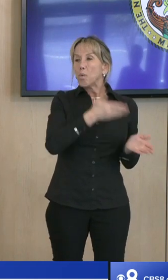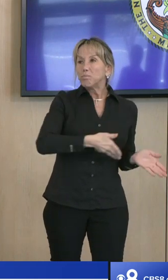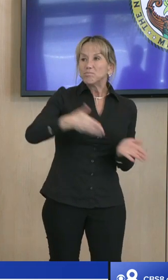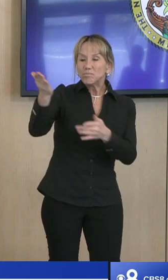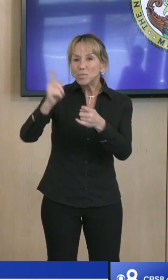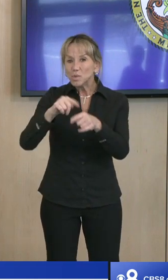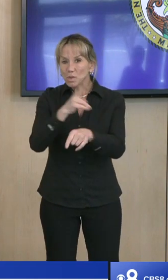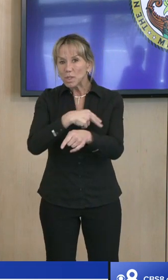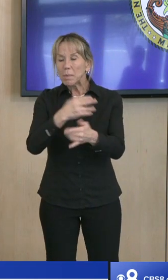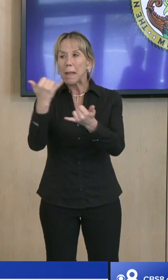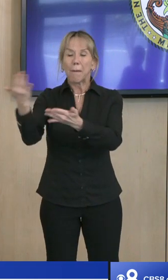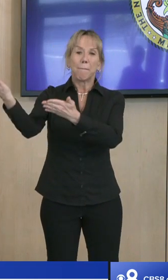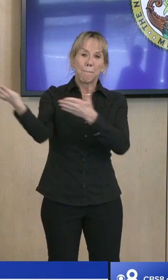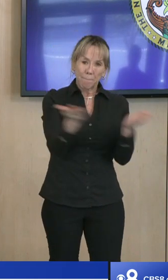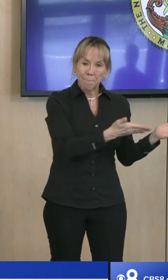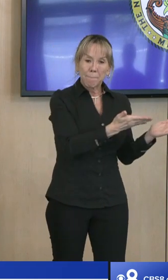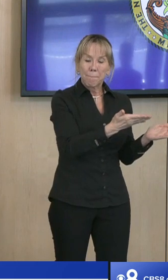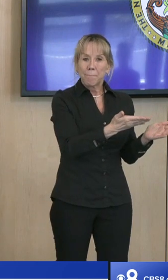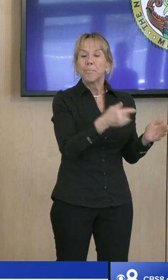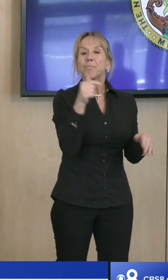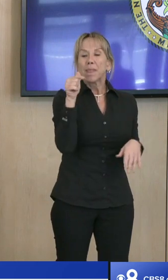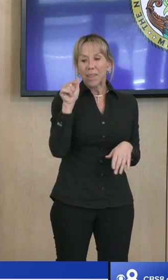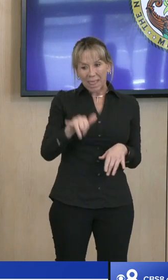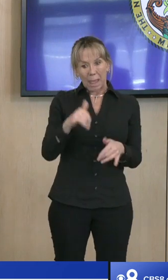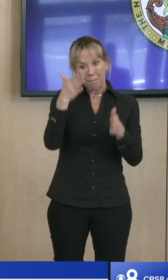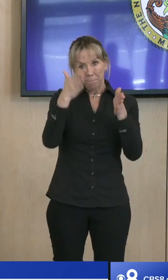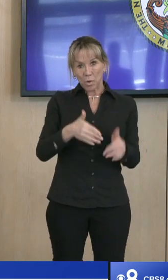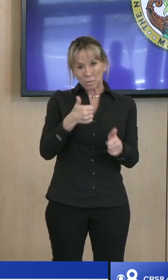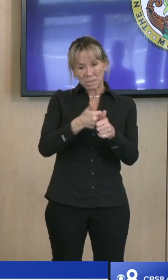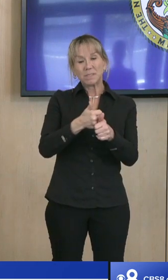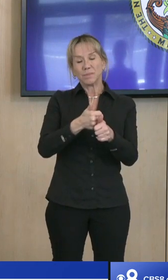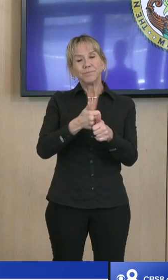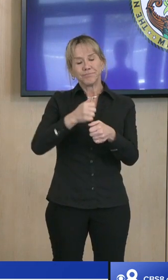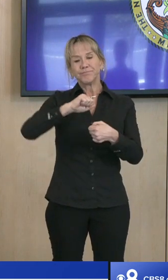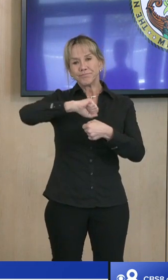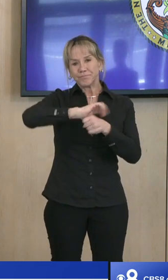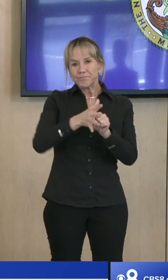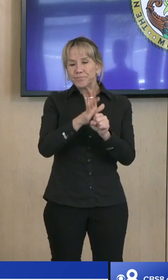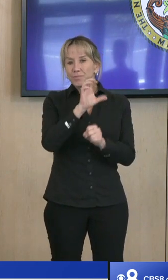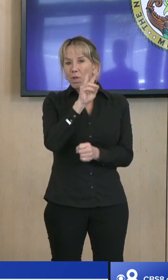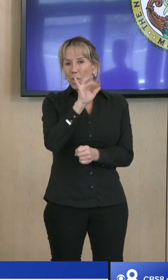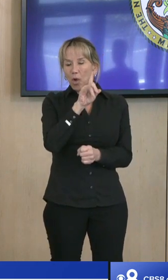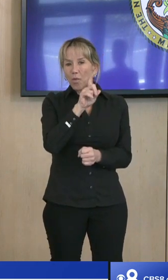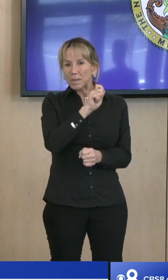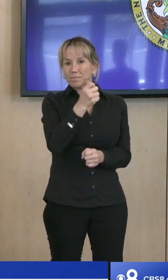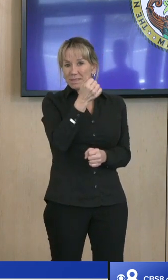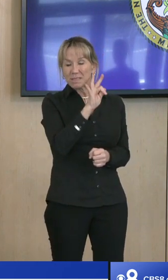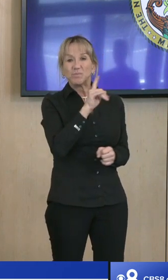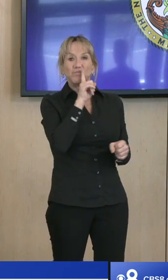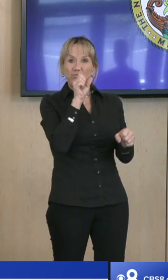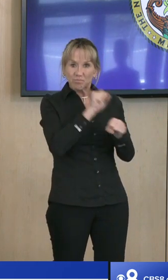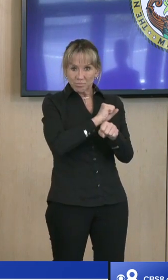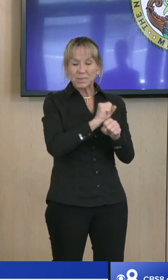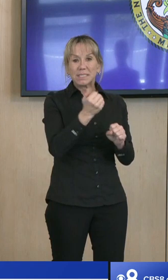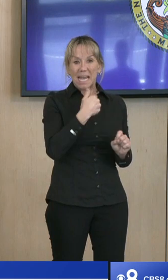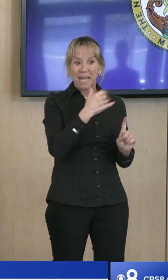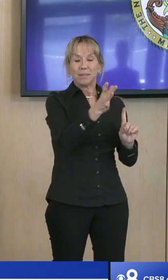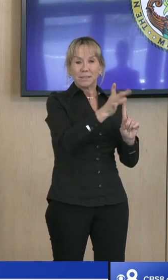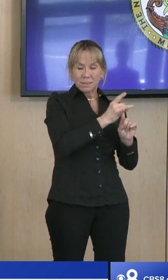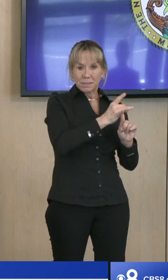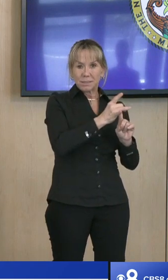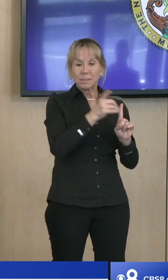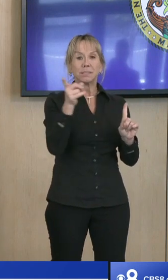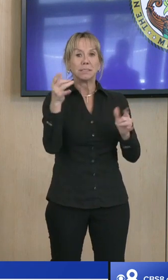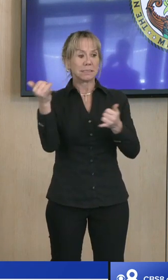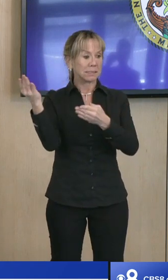This individual was a known COVID-positive patient, was in isolation, was transported with appropriate precautions,